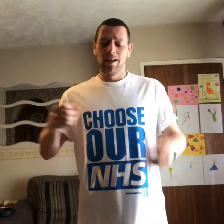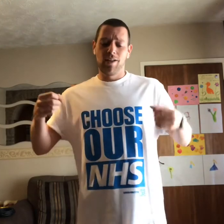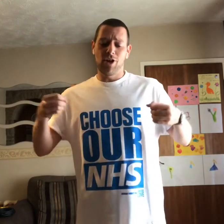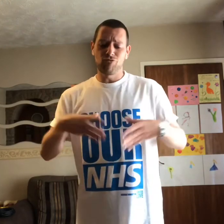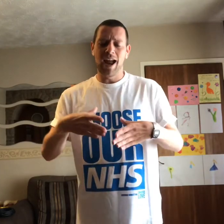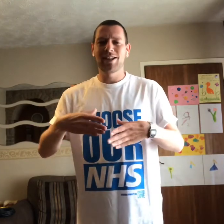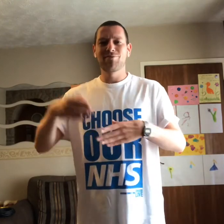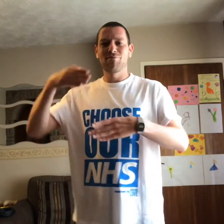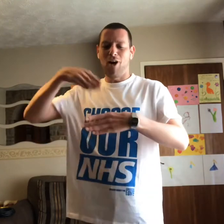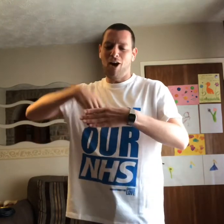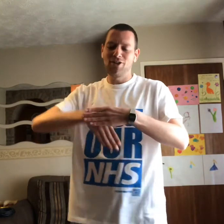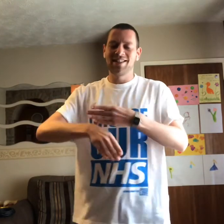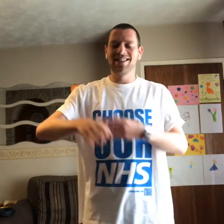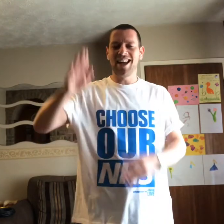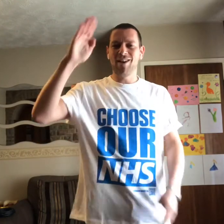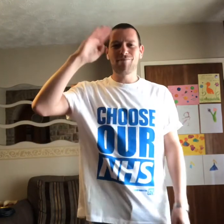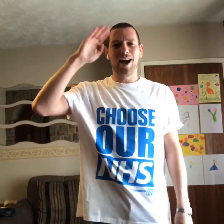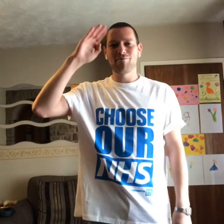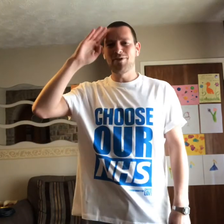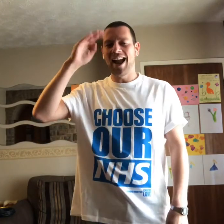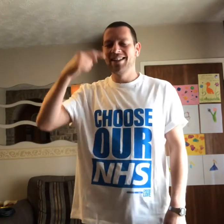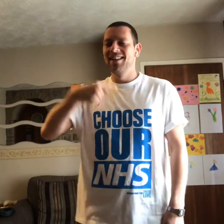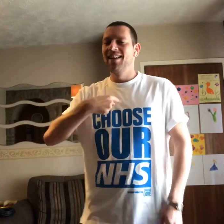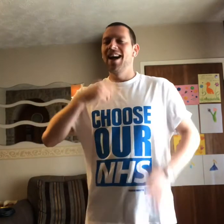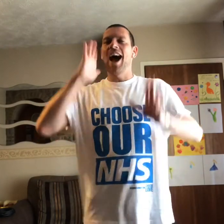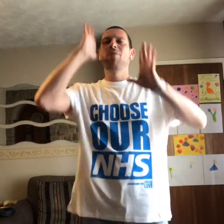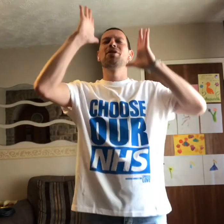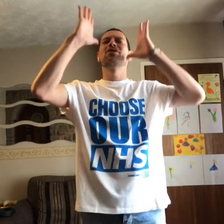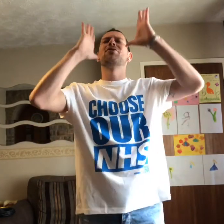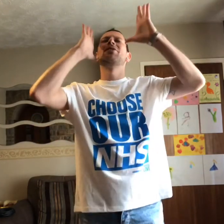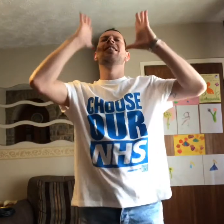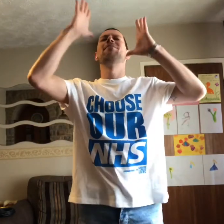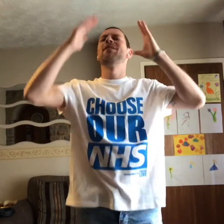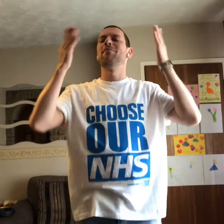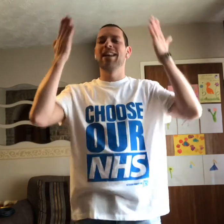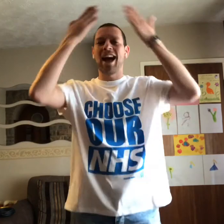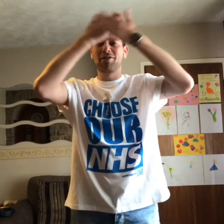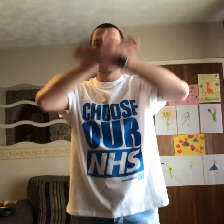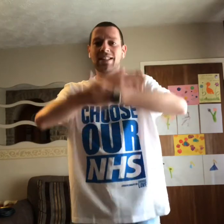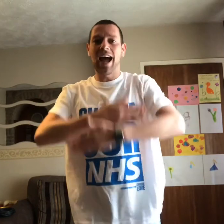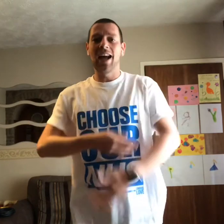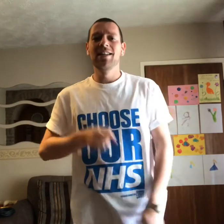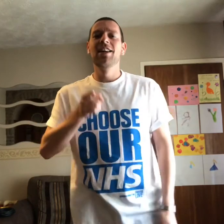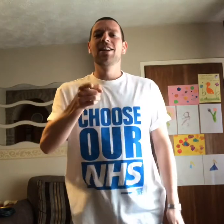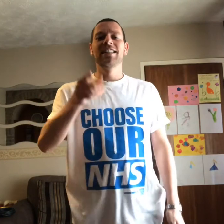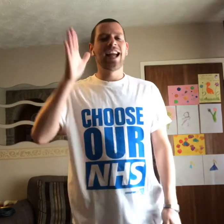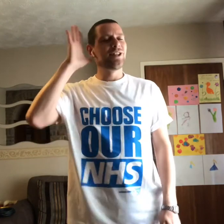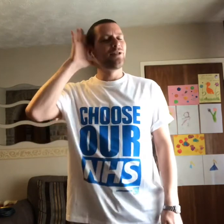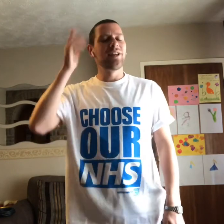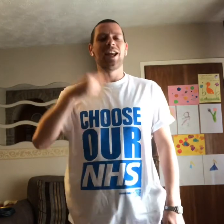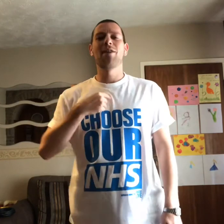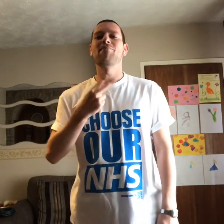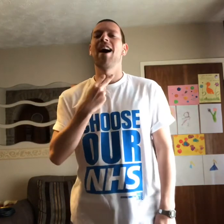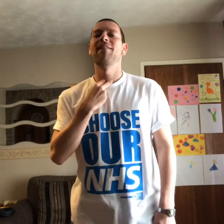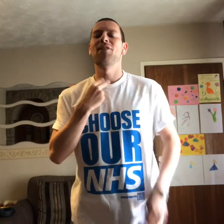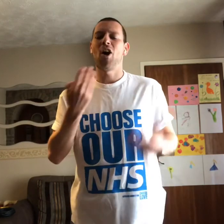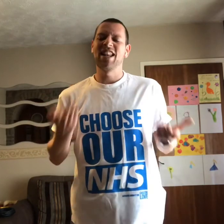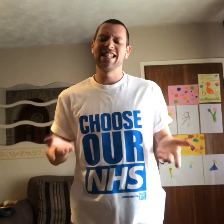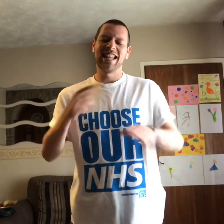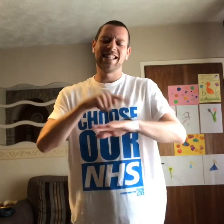were wrecking balls inside my brain I will scream out loud tonight, can you hear my voice this